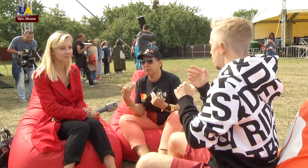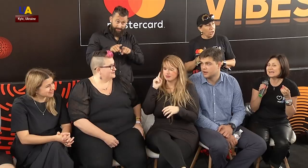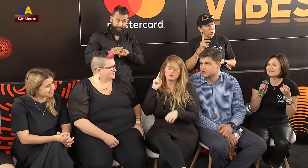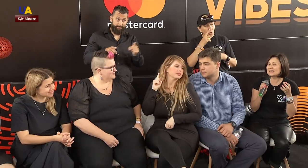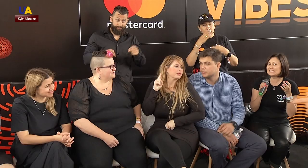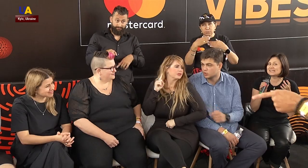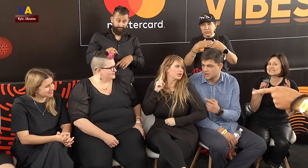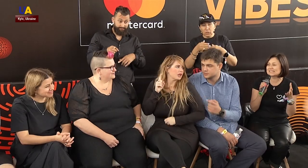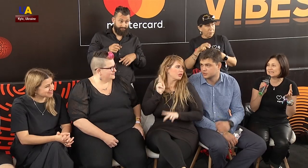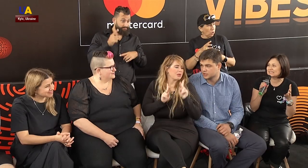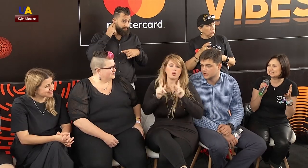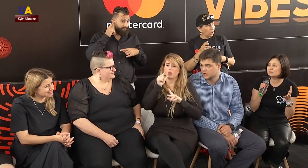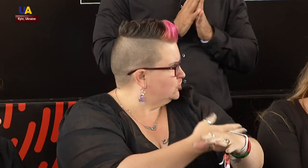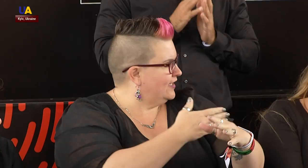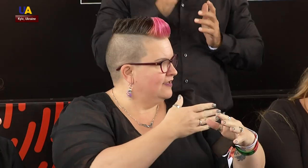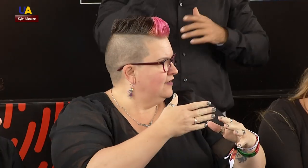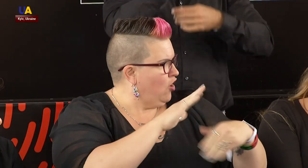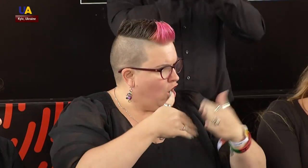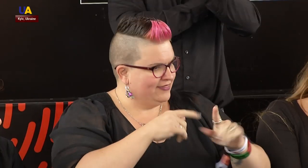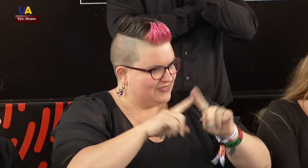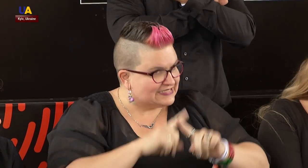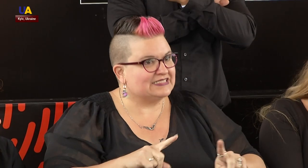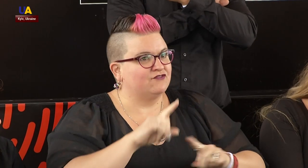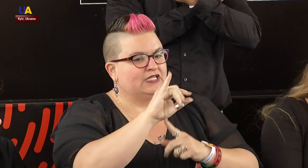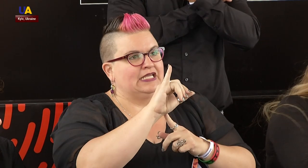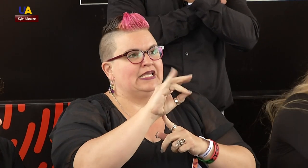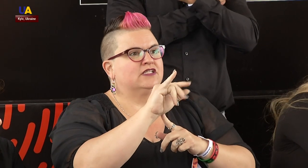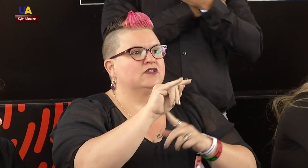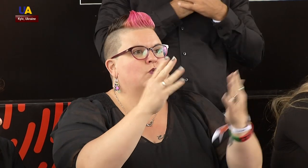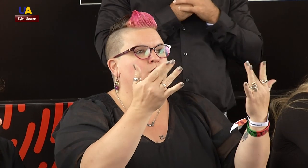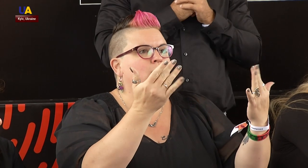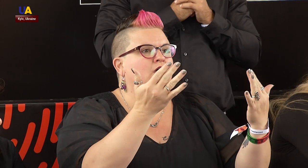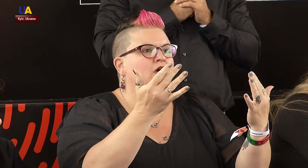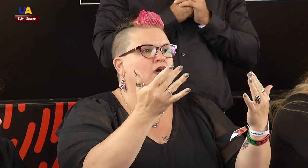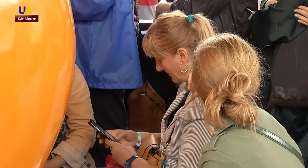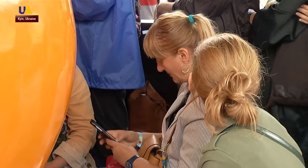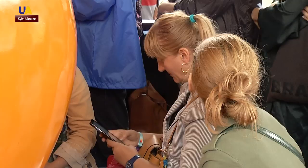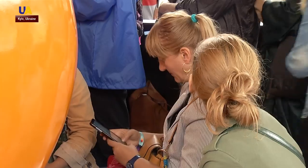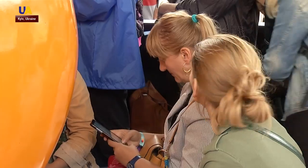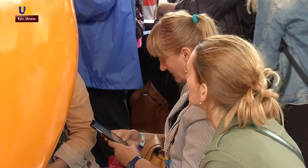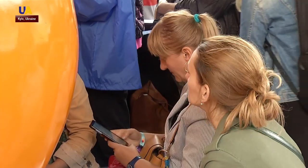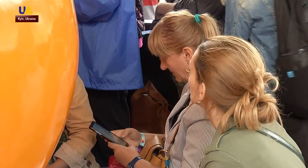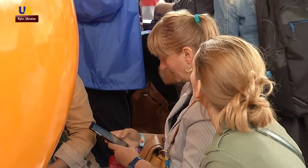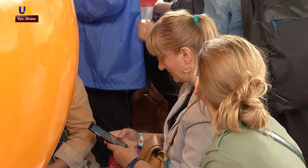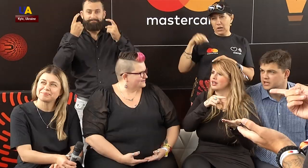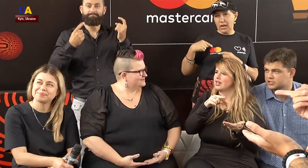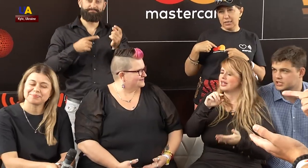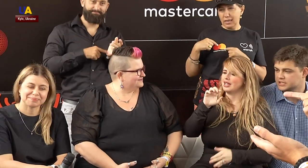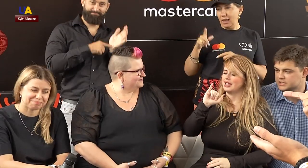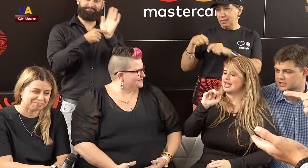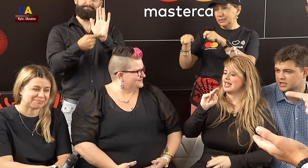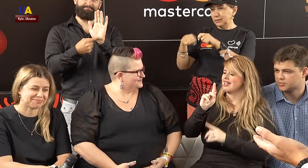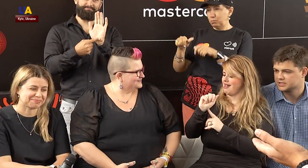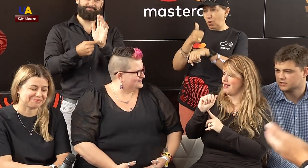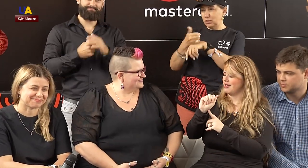methods. Amber herself was born with hearing. It was 18 years ago that her deaf husband said, "I want to learn what